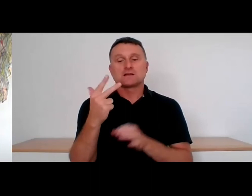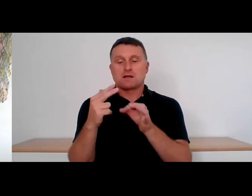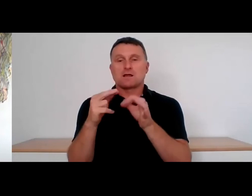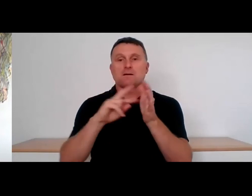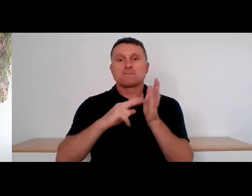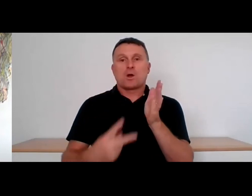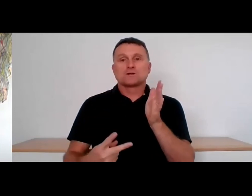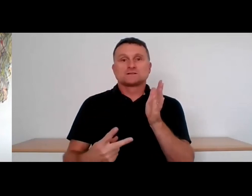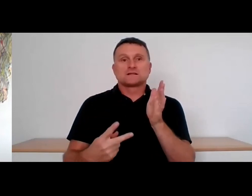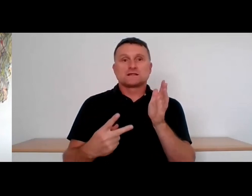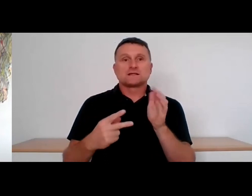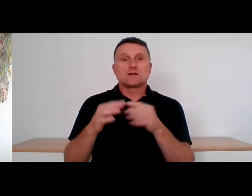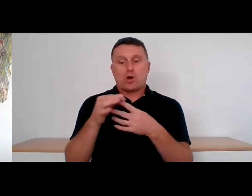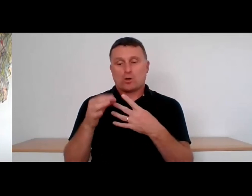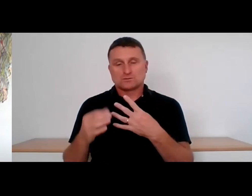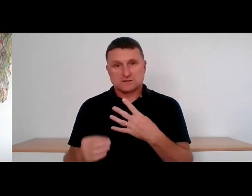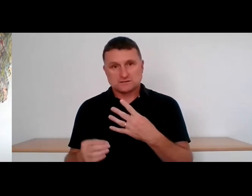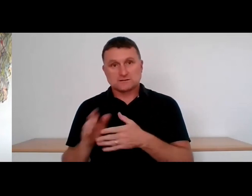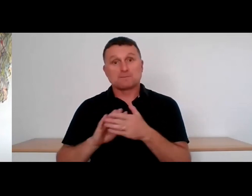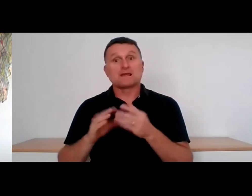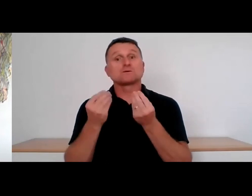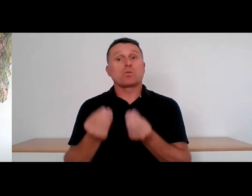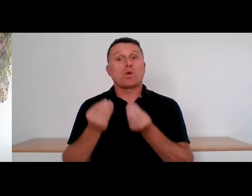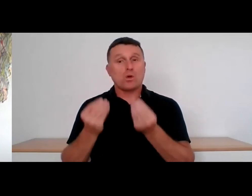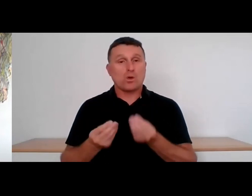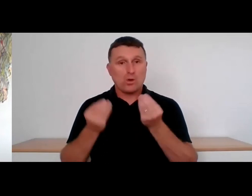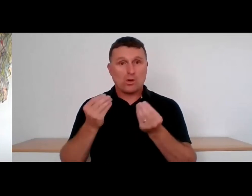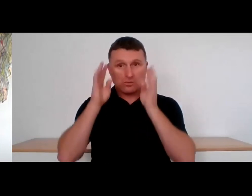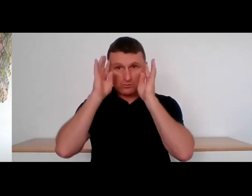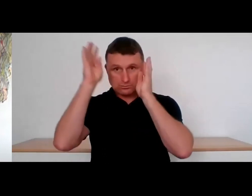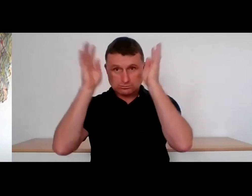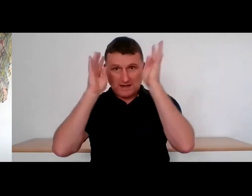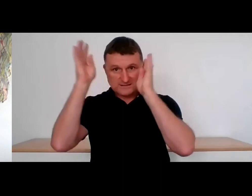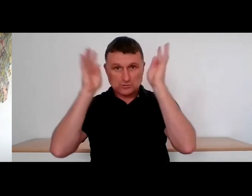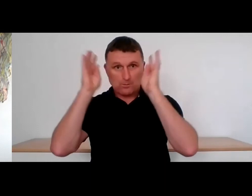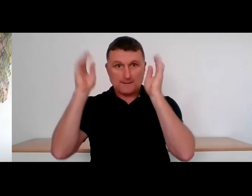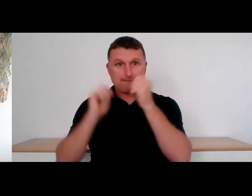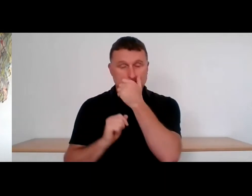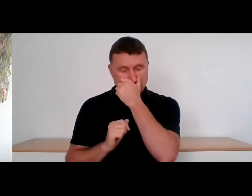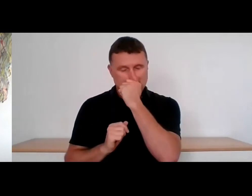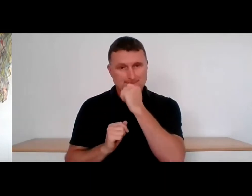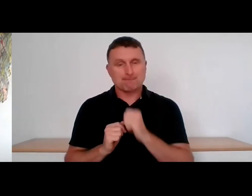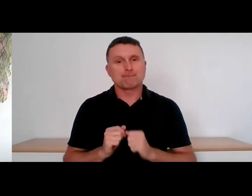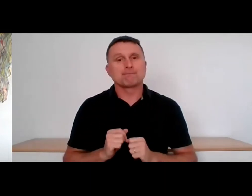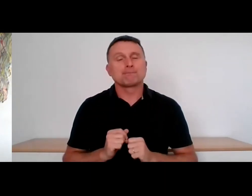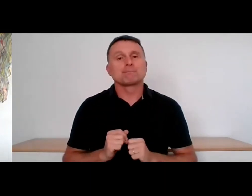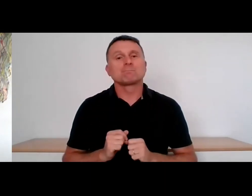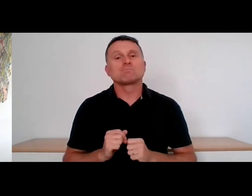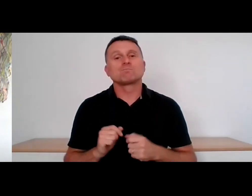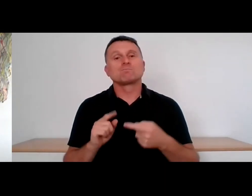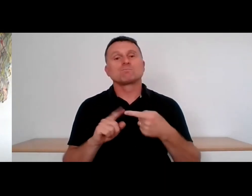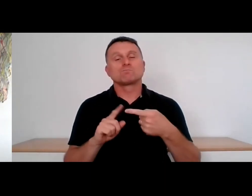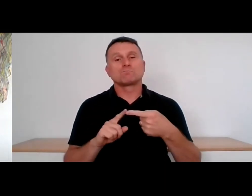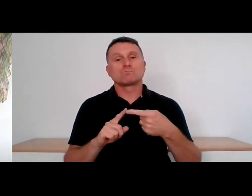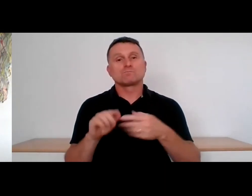brainstormed, and I think it's worthwhile reading them all. 1. The views of the